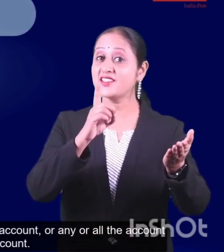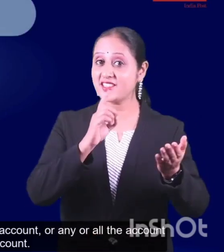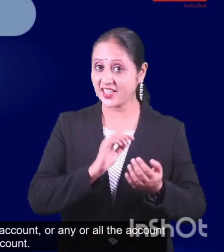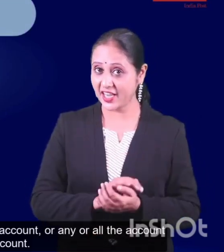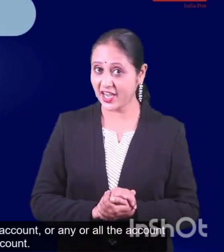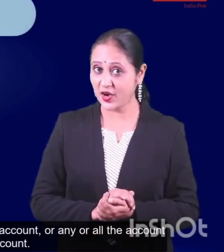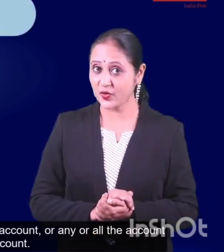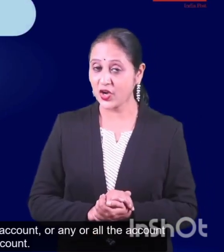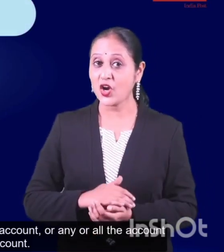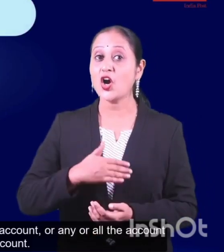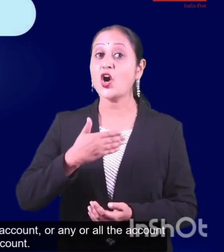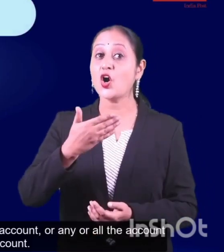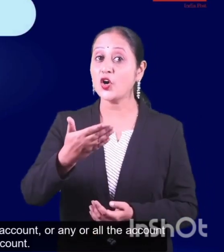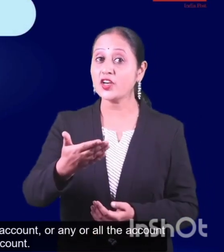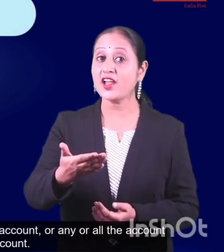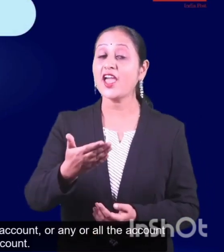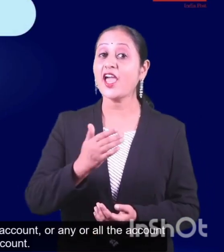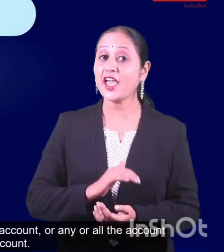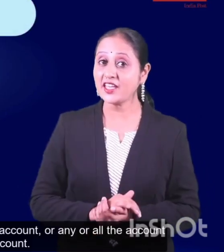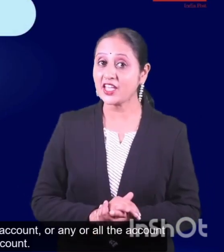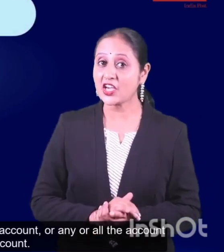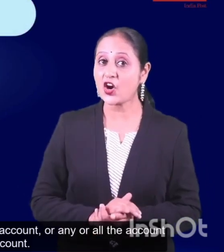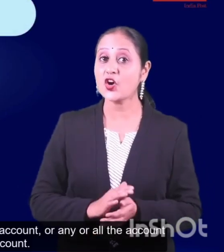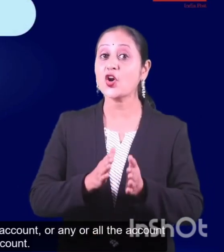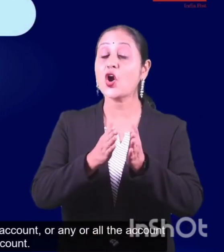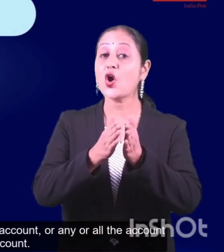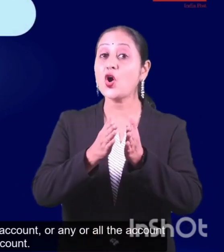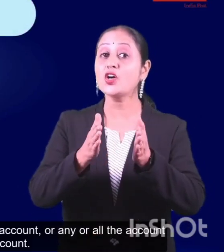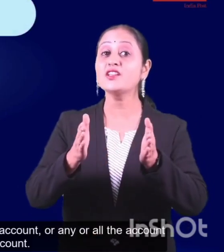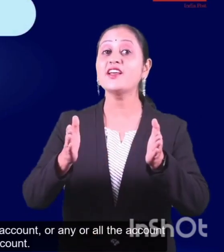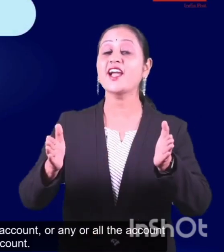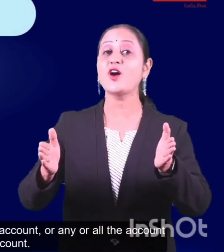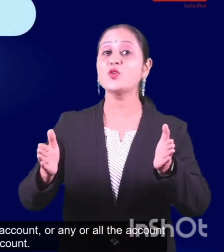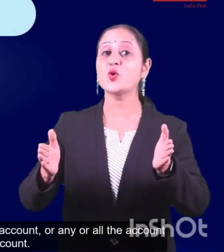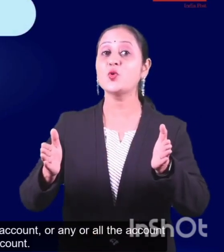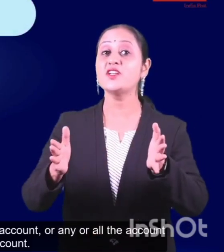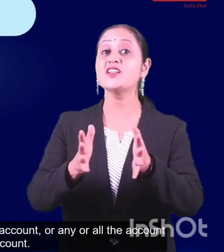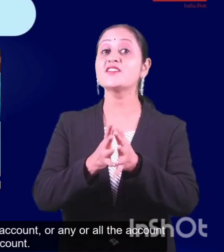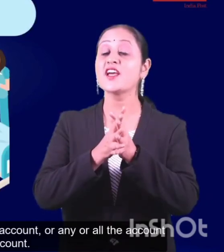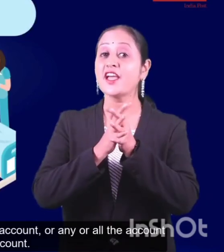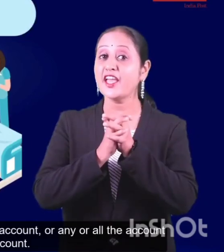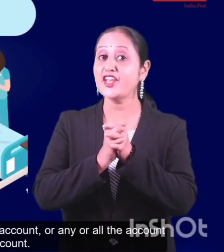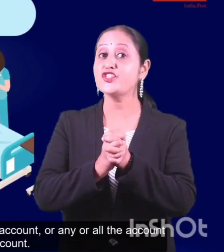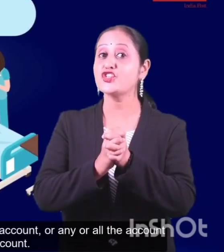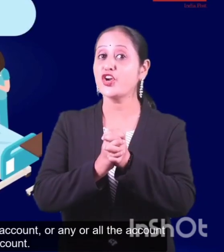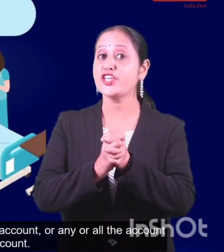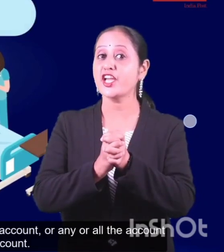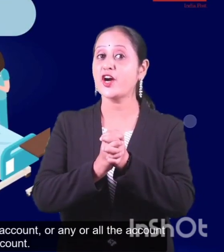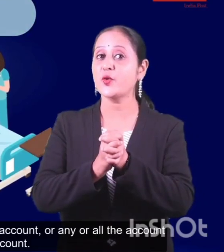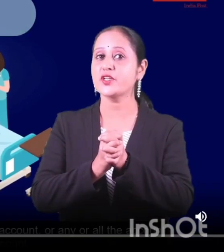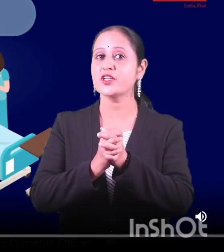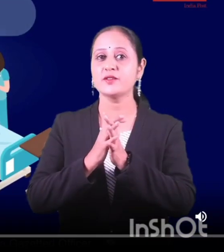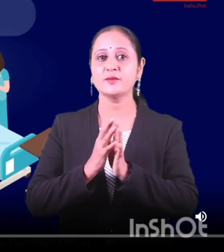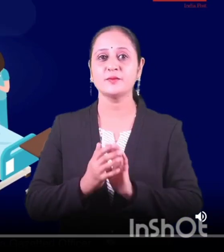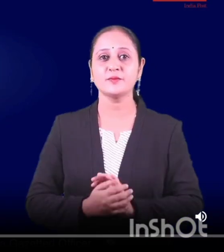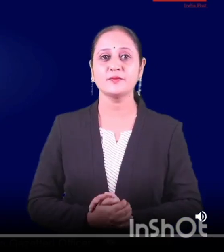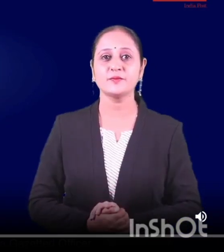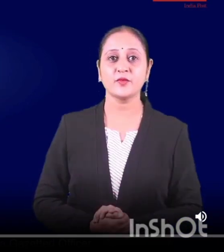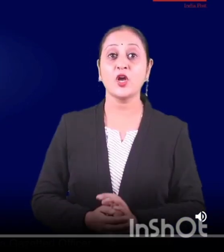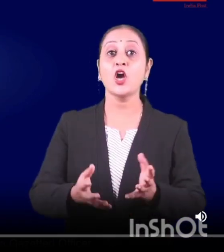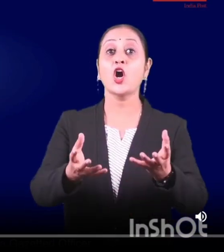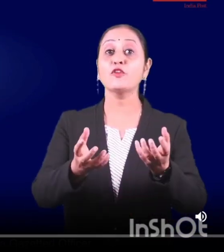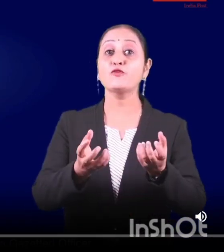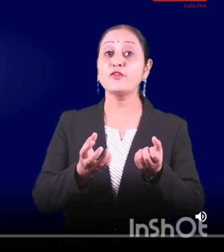account holder in a single account, or any or all the account holders in a joint